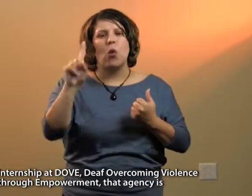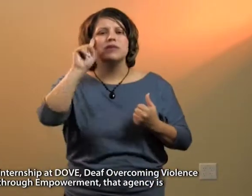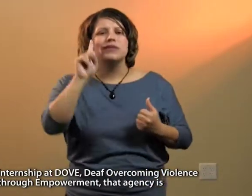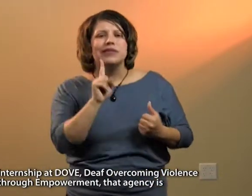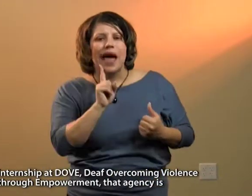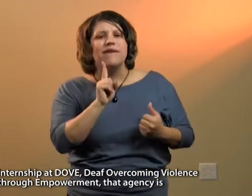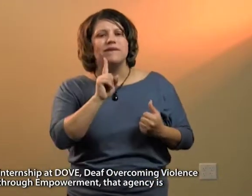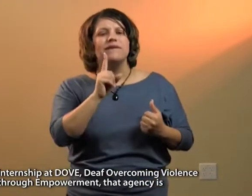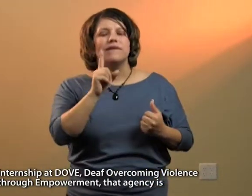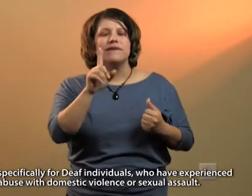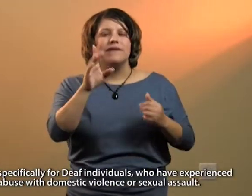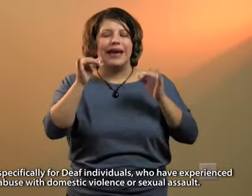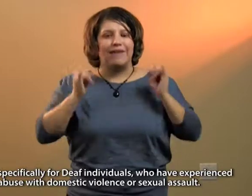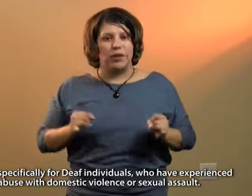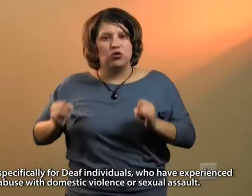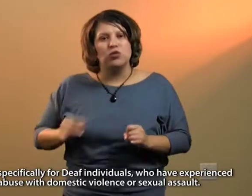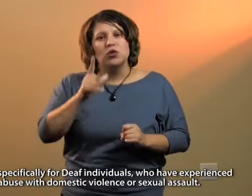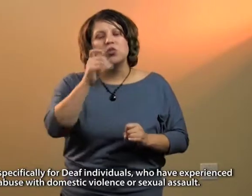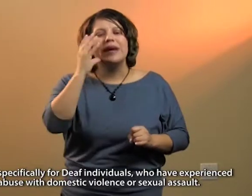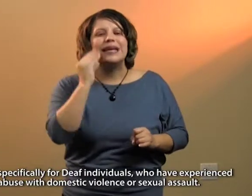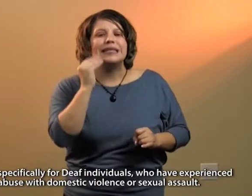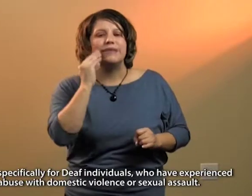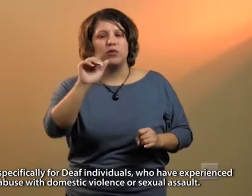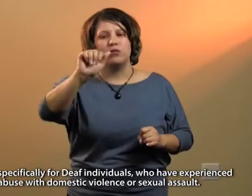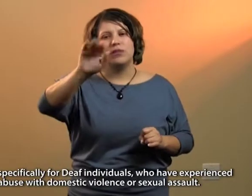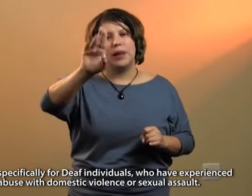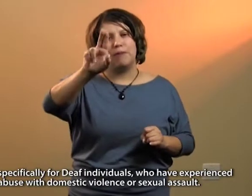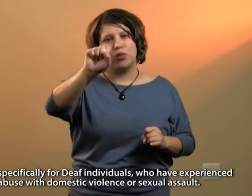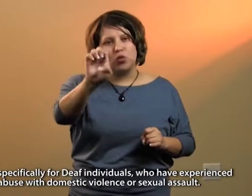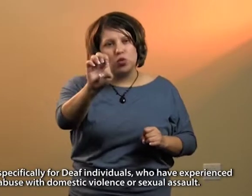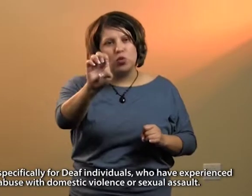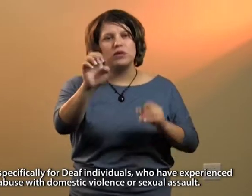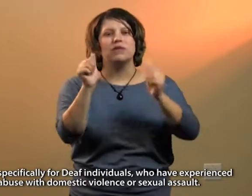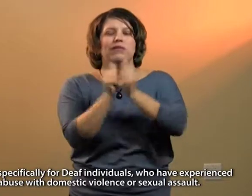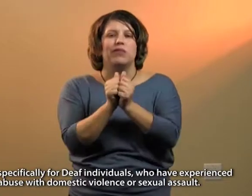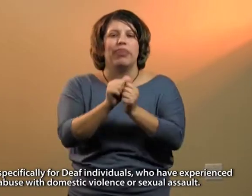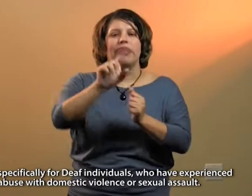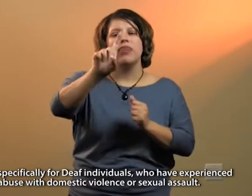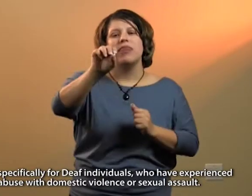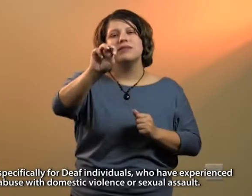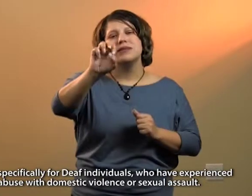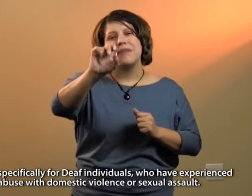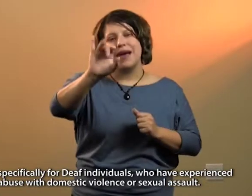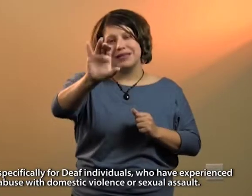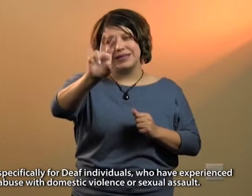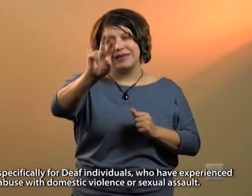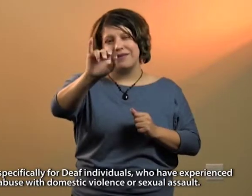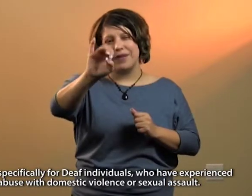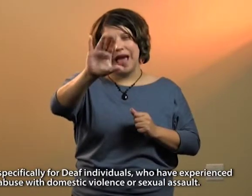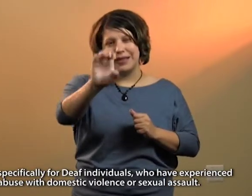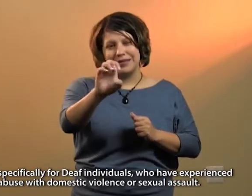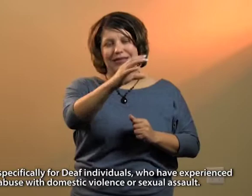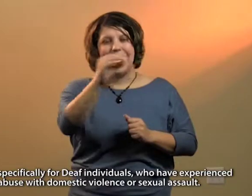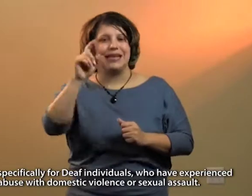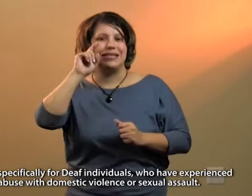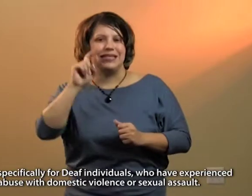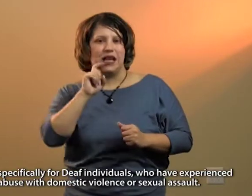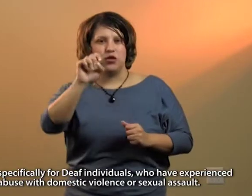agency is specifically for deaf individuals who have experienced abuse With domestic violence